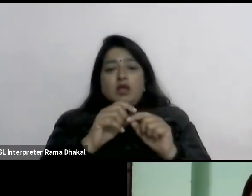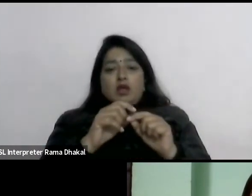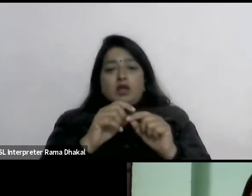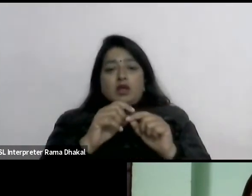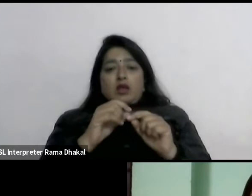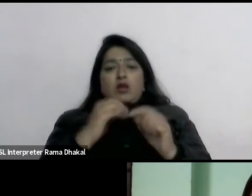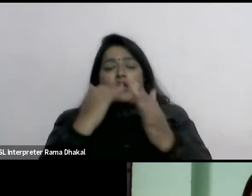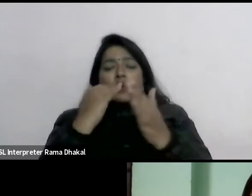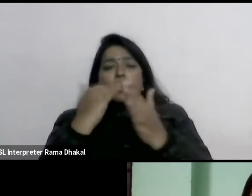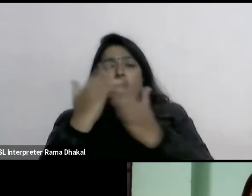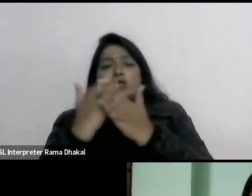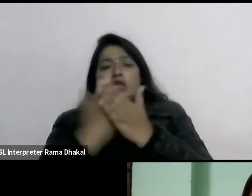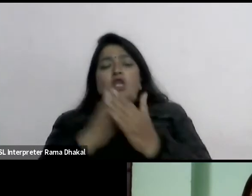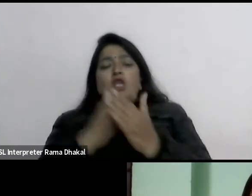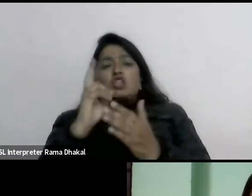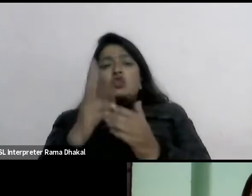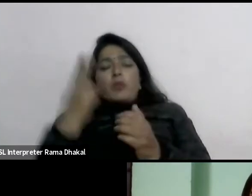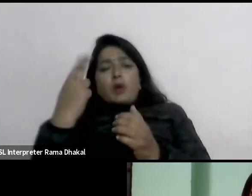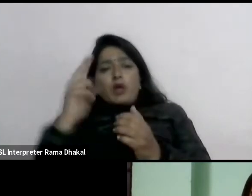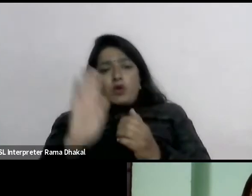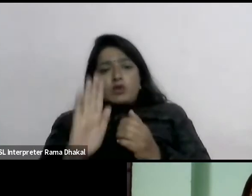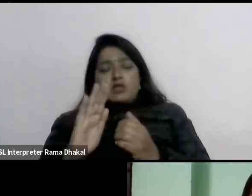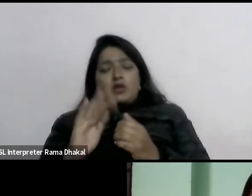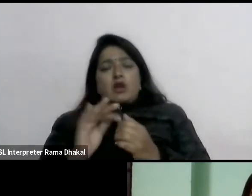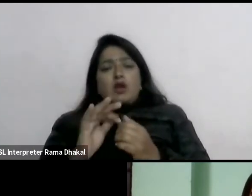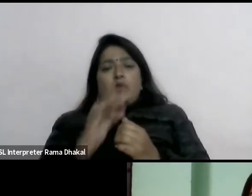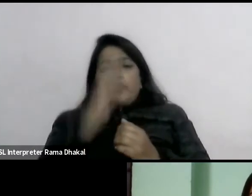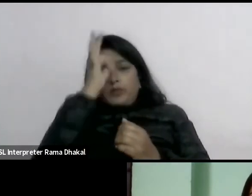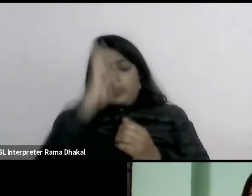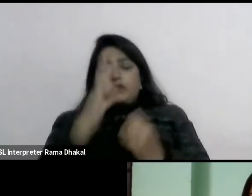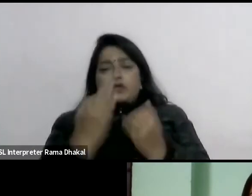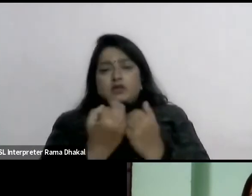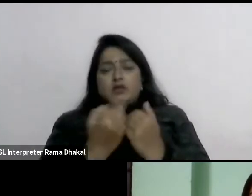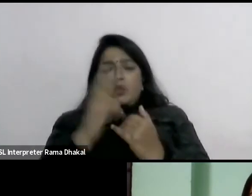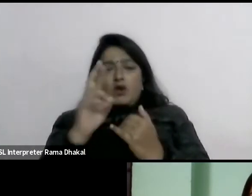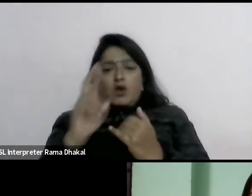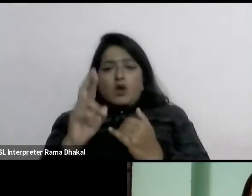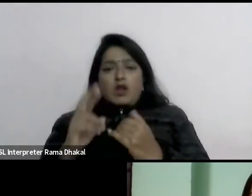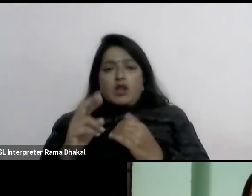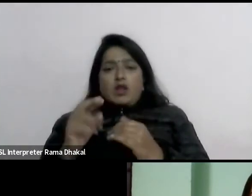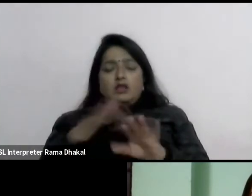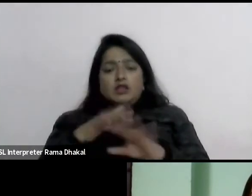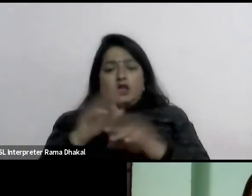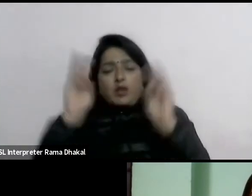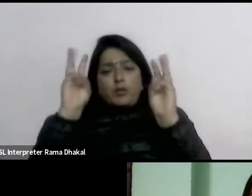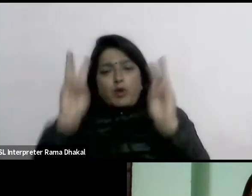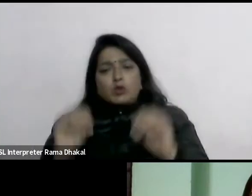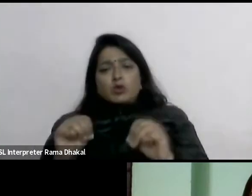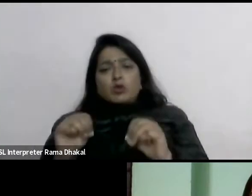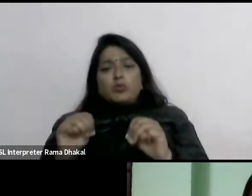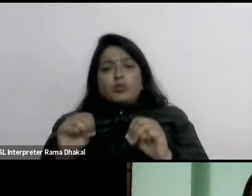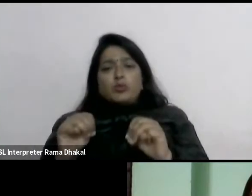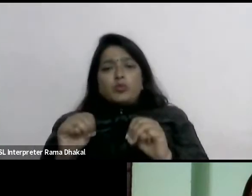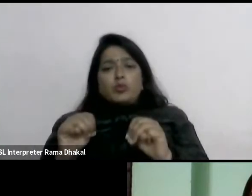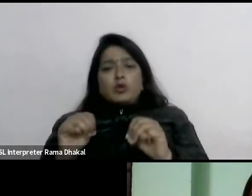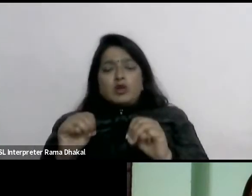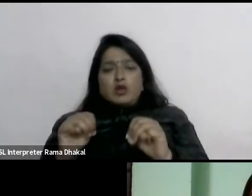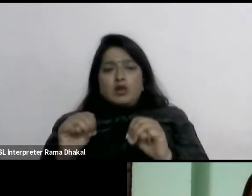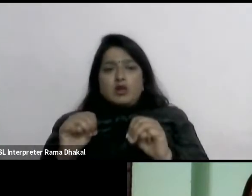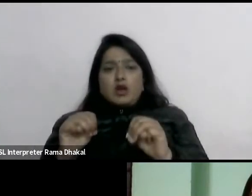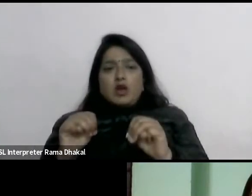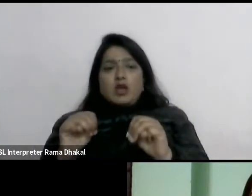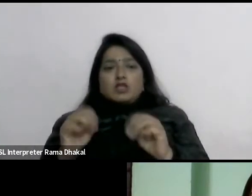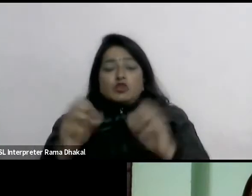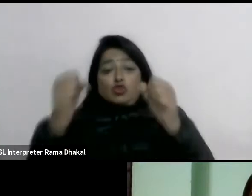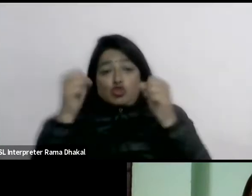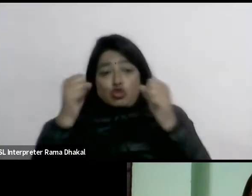how this happened, especially when there were so many really important and vibrant voices of sex